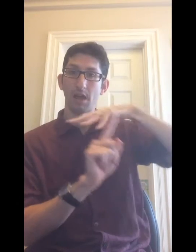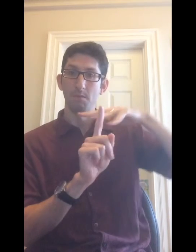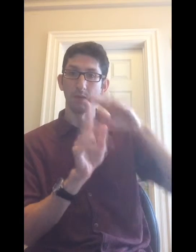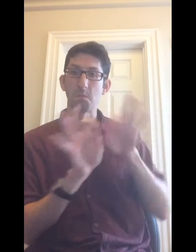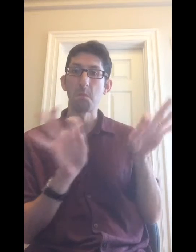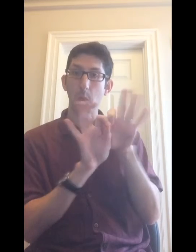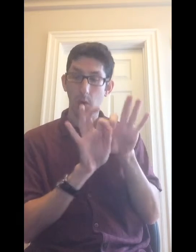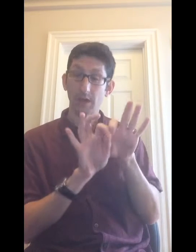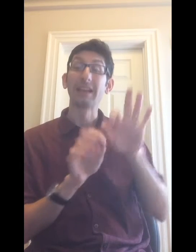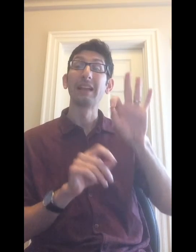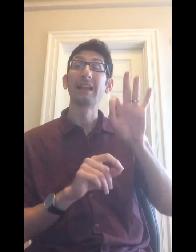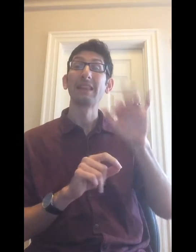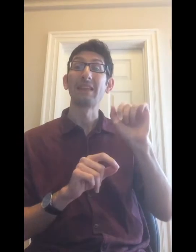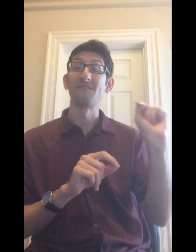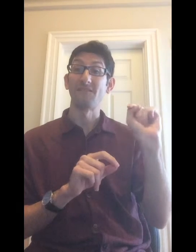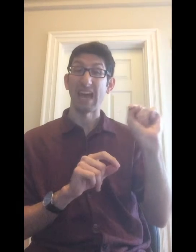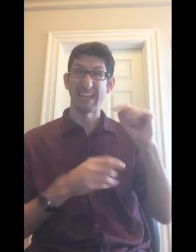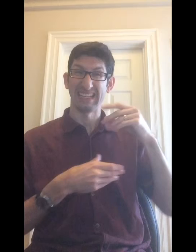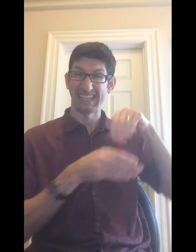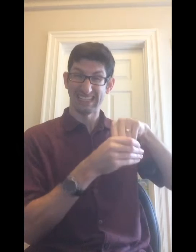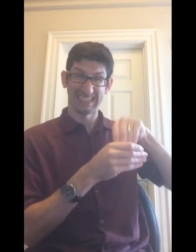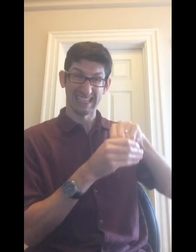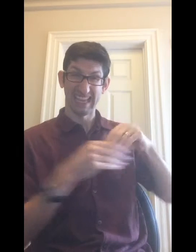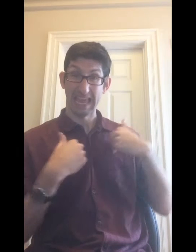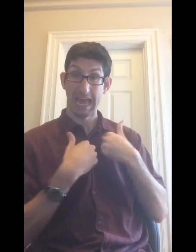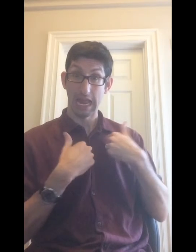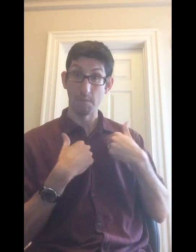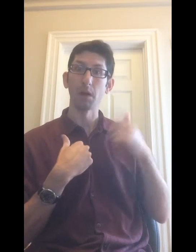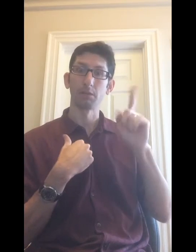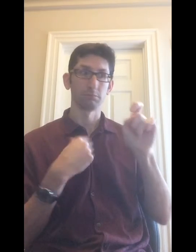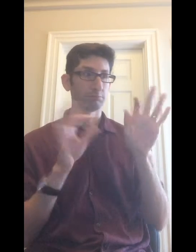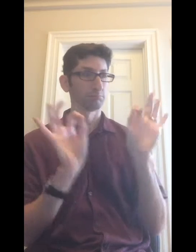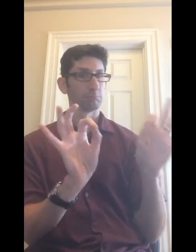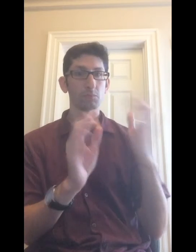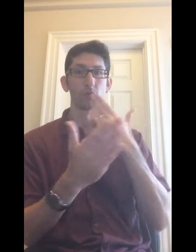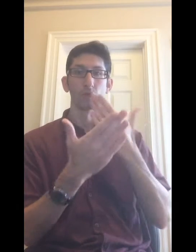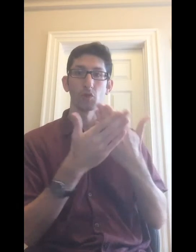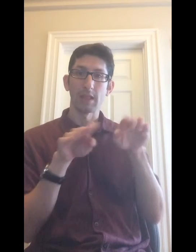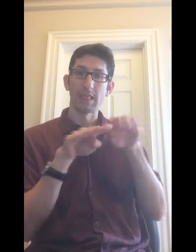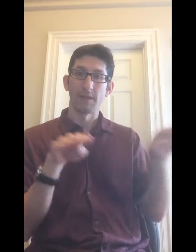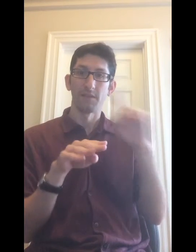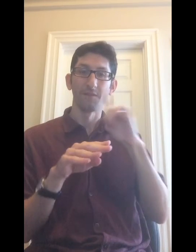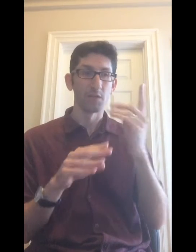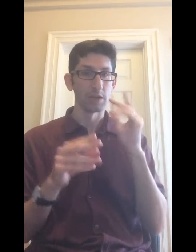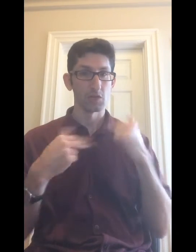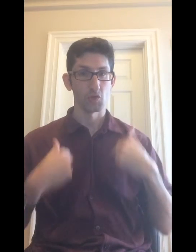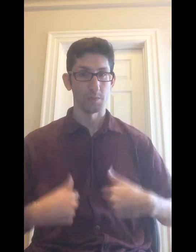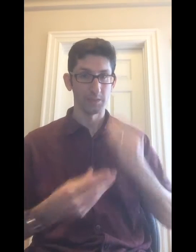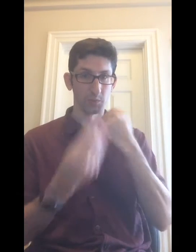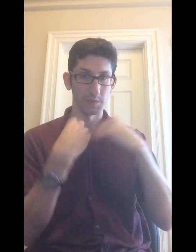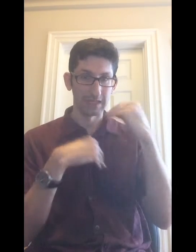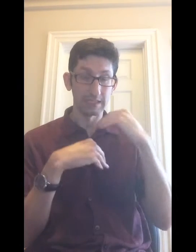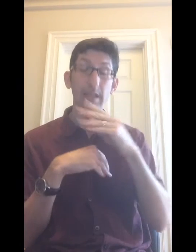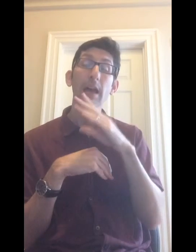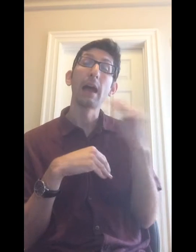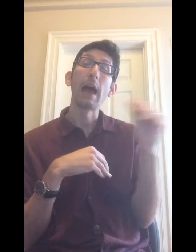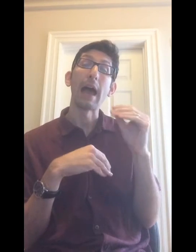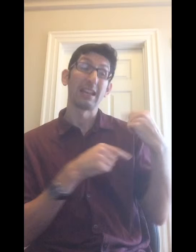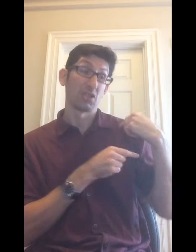fat content of the animal is also at a healthy level for human consumption, and that there were no genetically